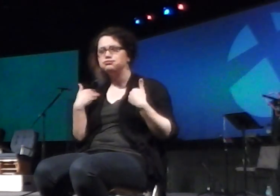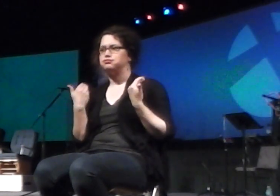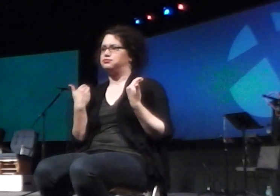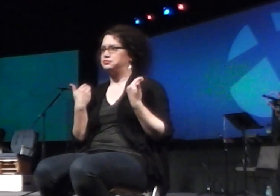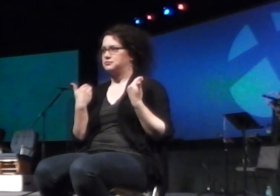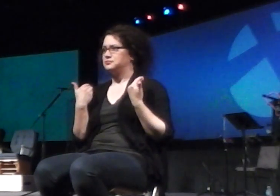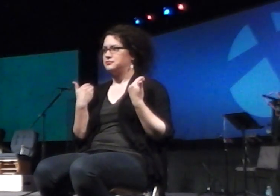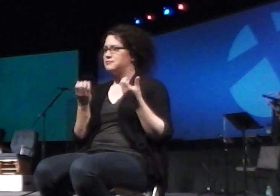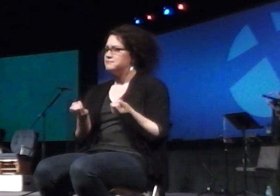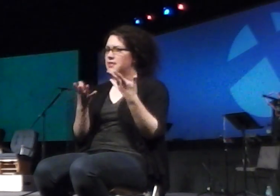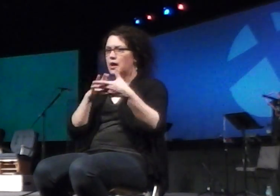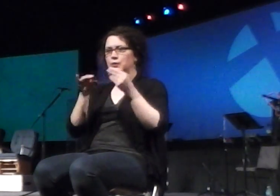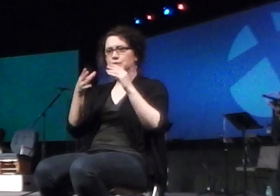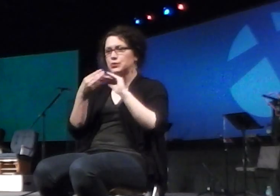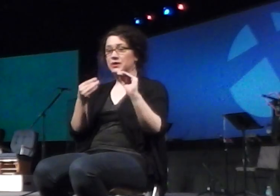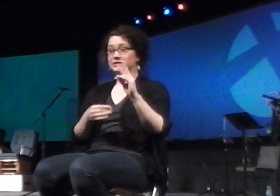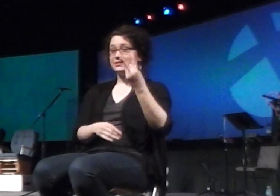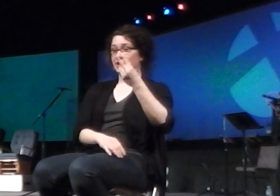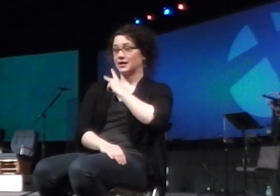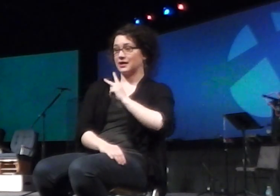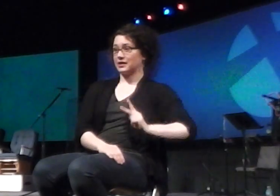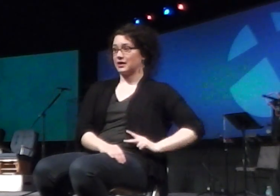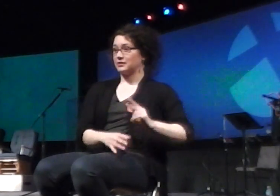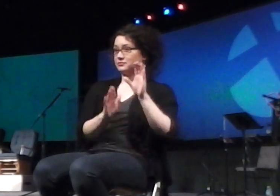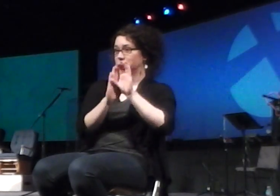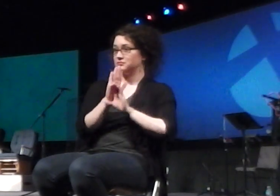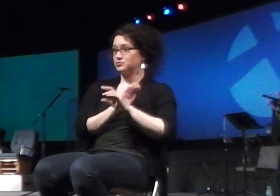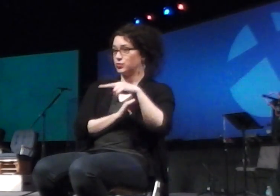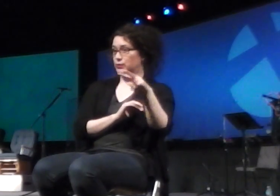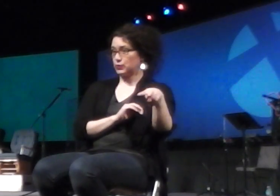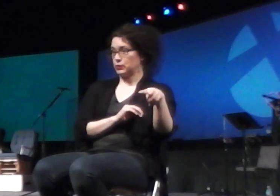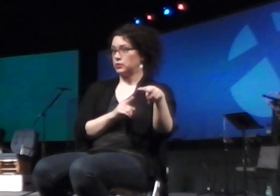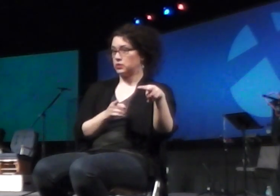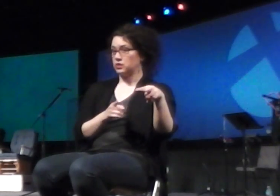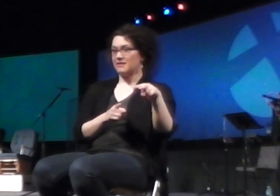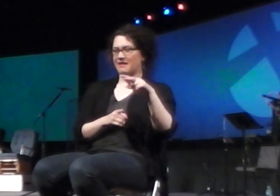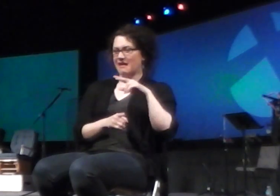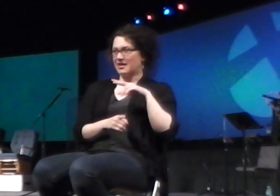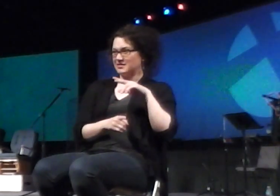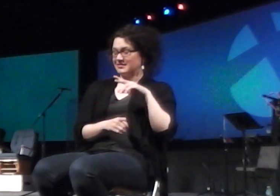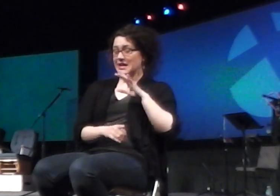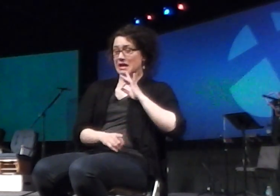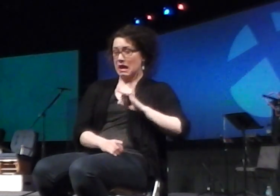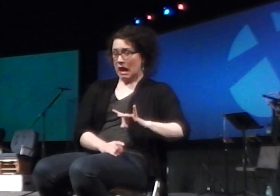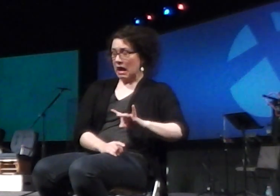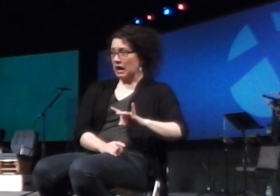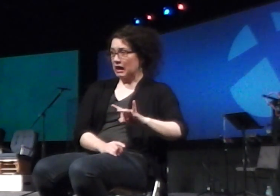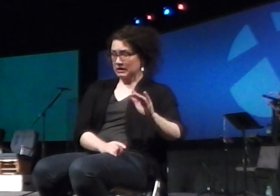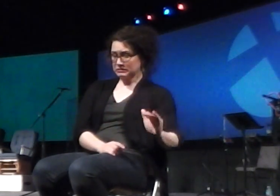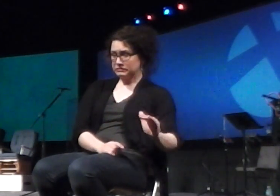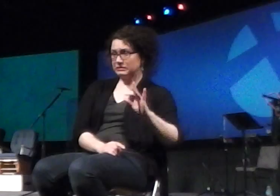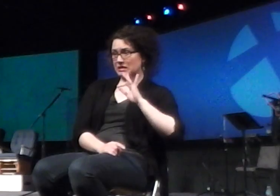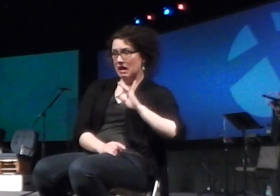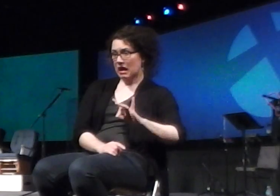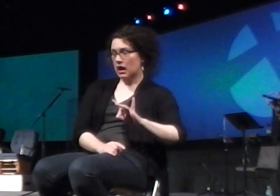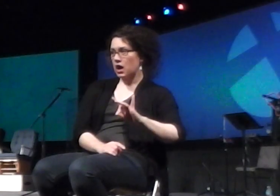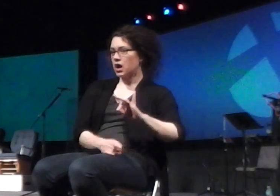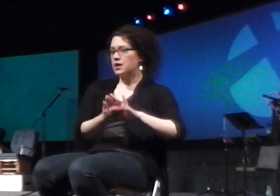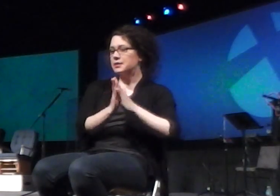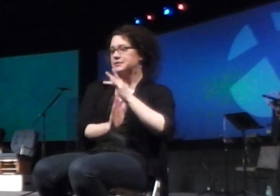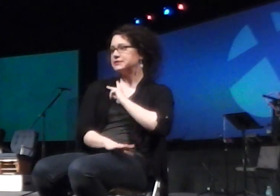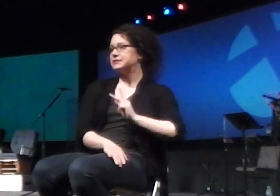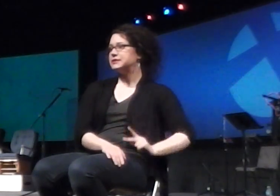after story. In 2 Kings chapter 22, they actually made an 8-year-old kid, the king of